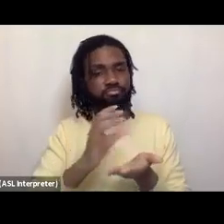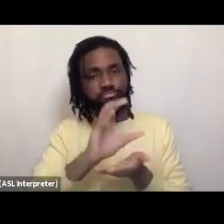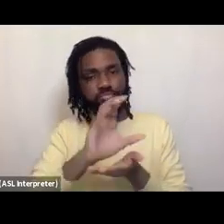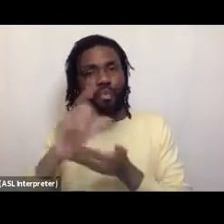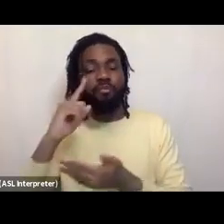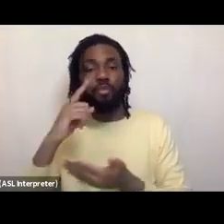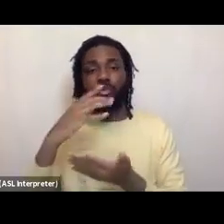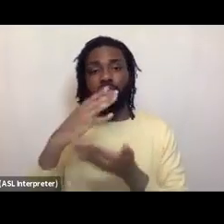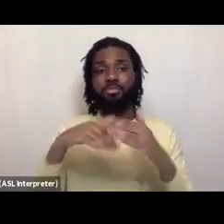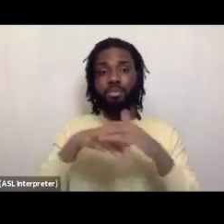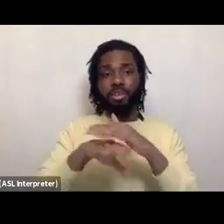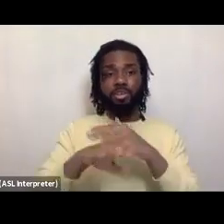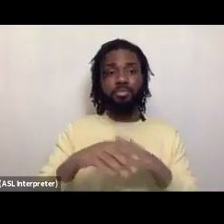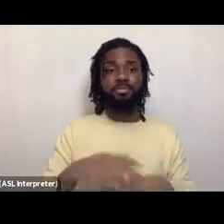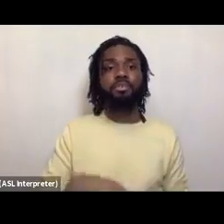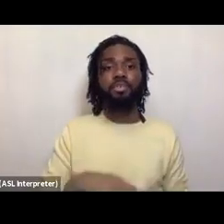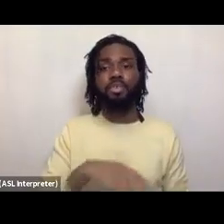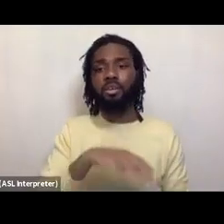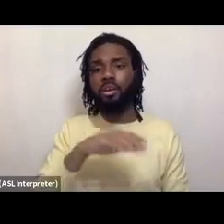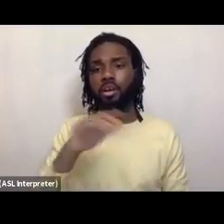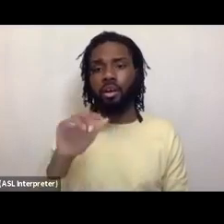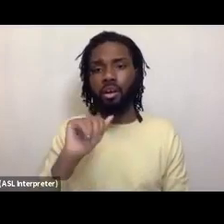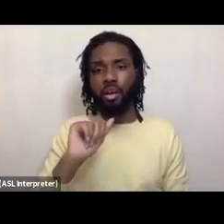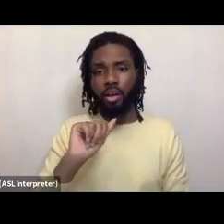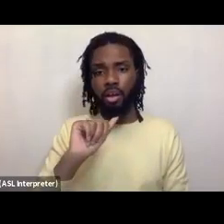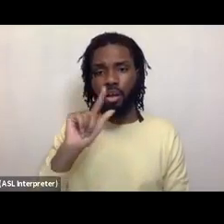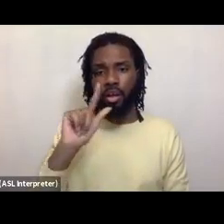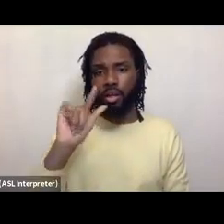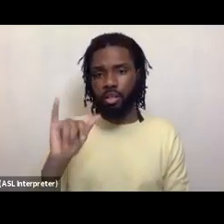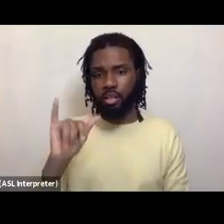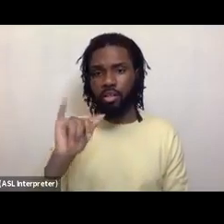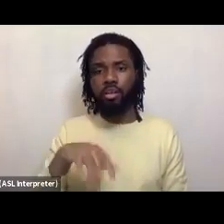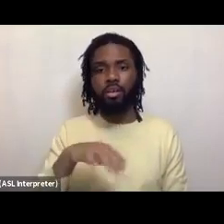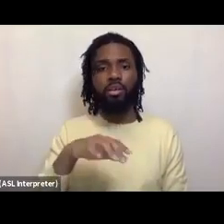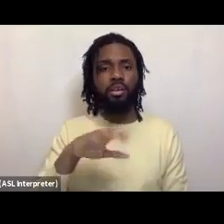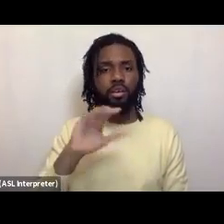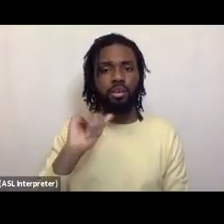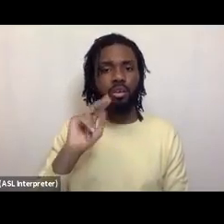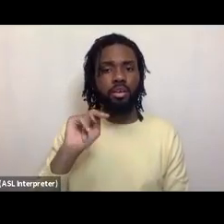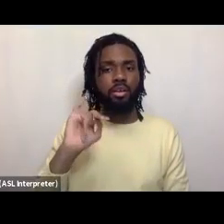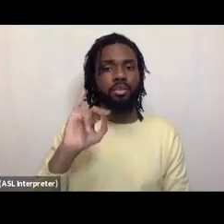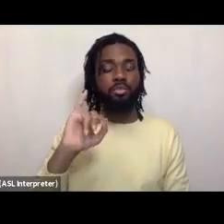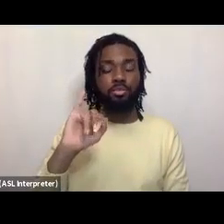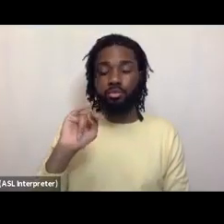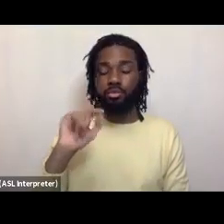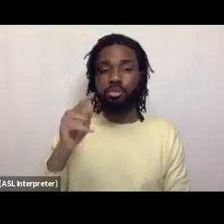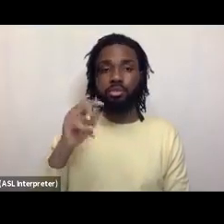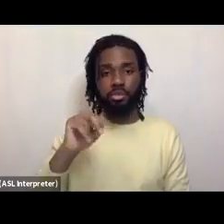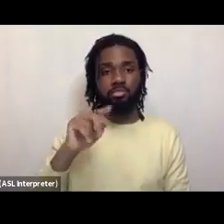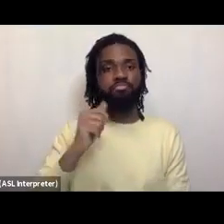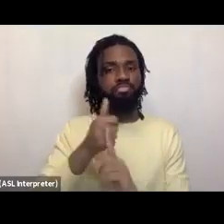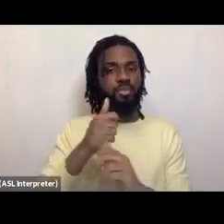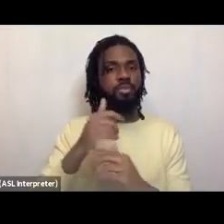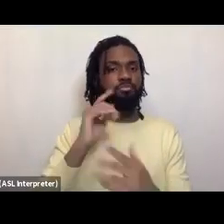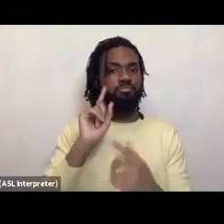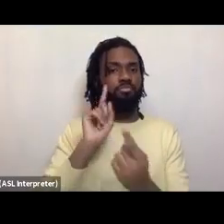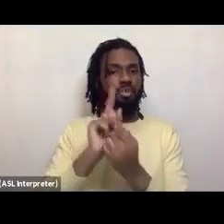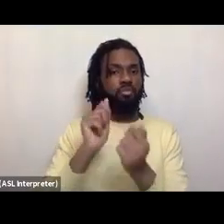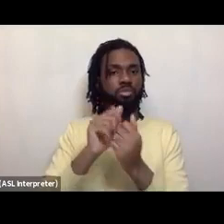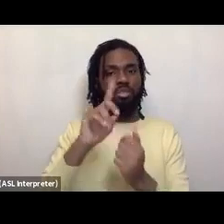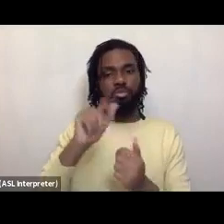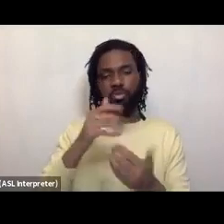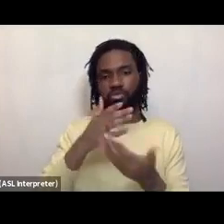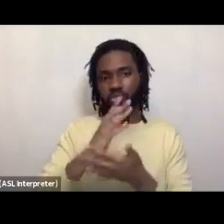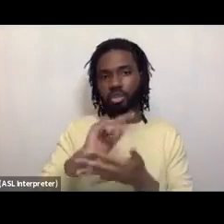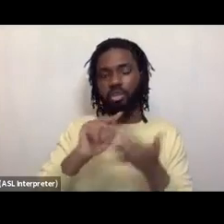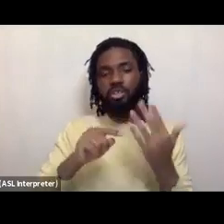Cannington, somebody who I met in the disability rights and independent living movement, somebody that is a tower